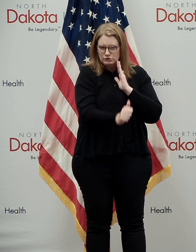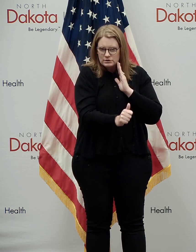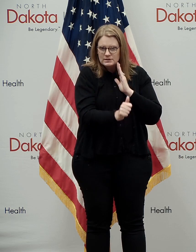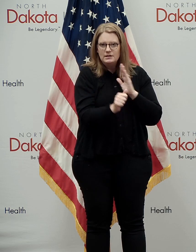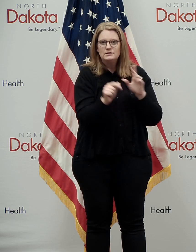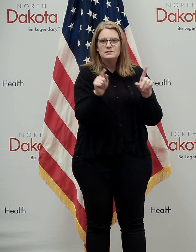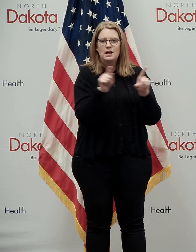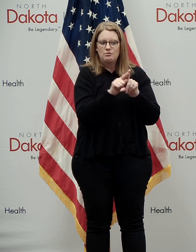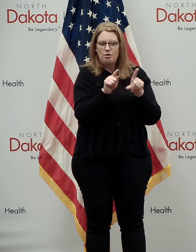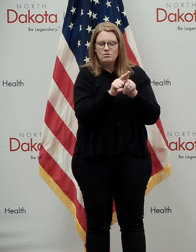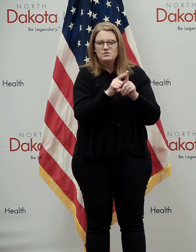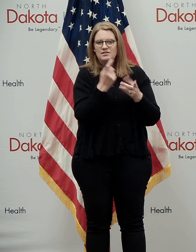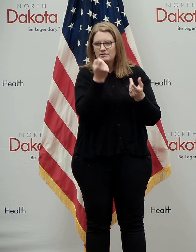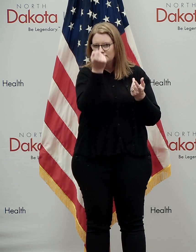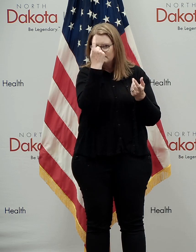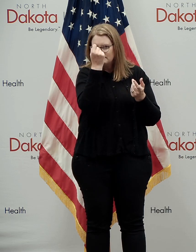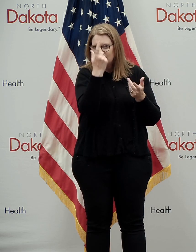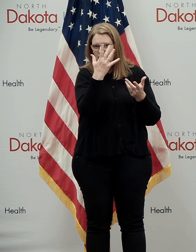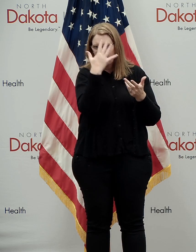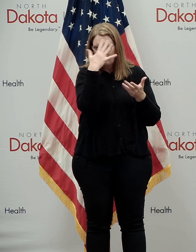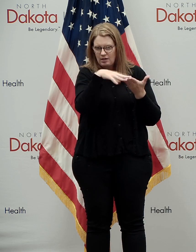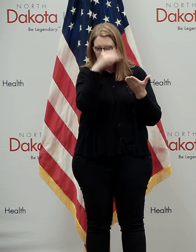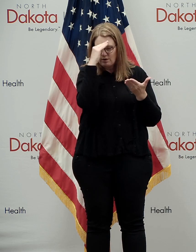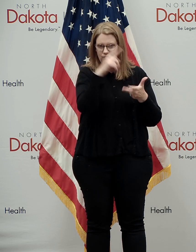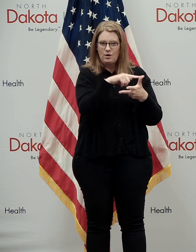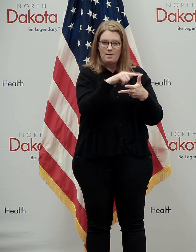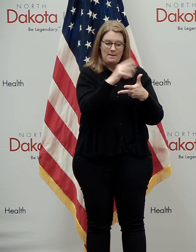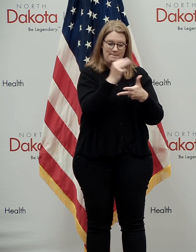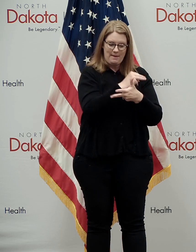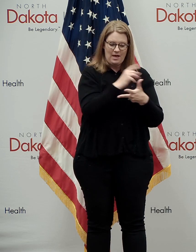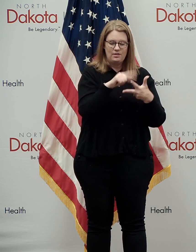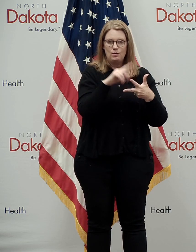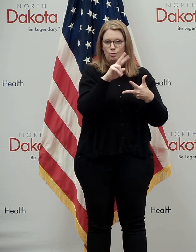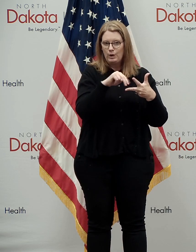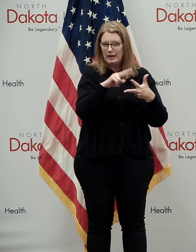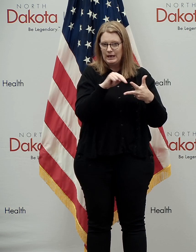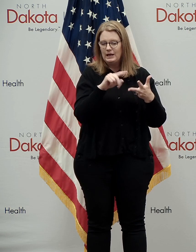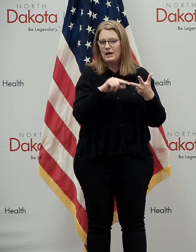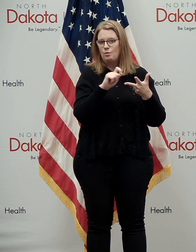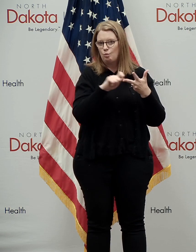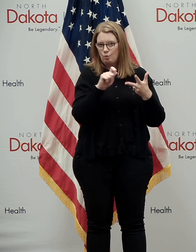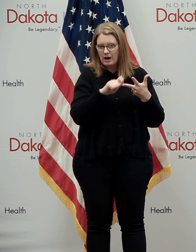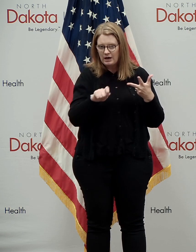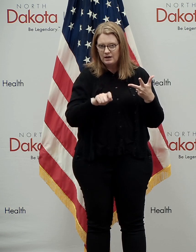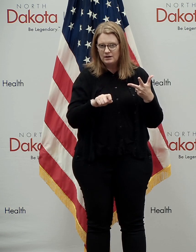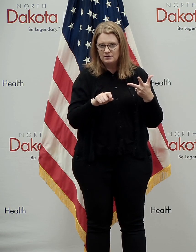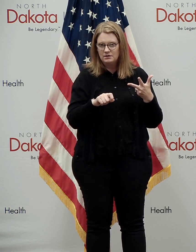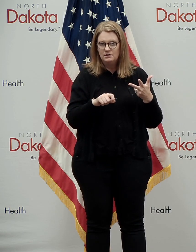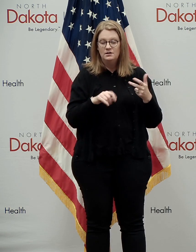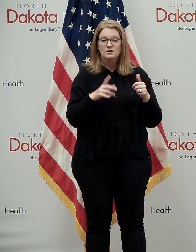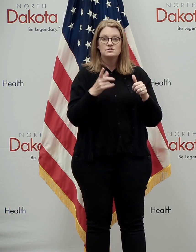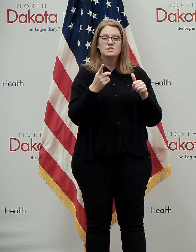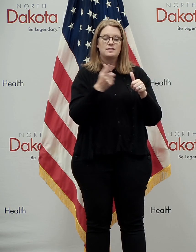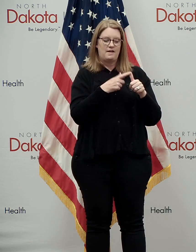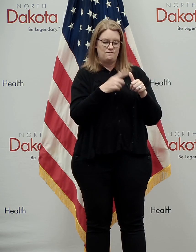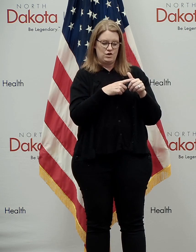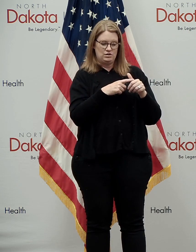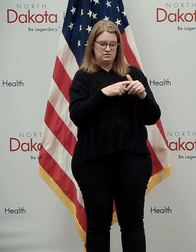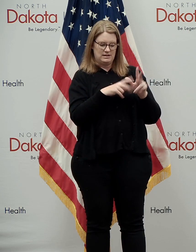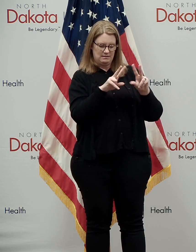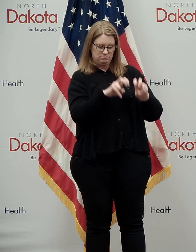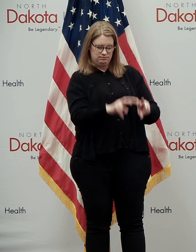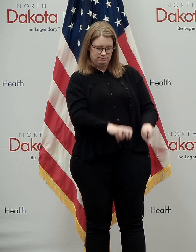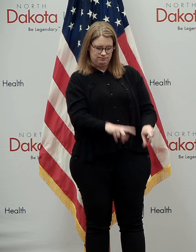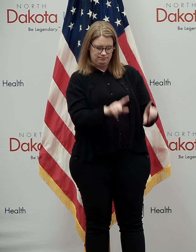in their mastery of learning for math, reading, and writing. So utilizing that diagnostic assessment, each student